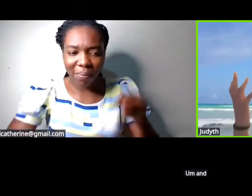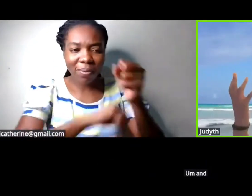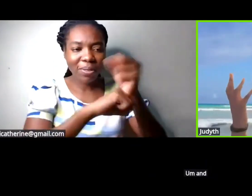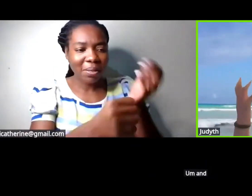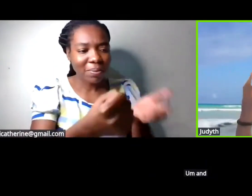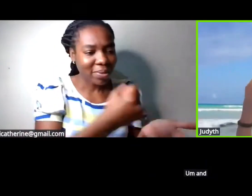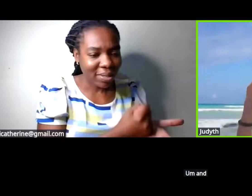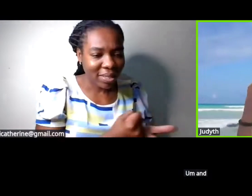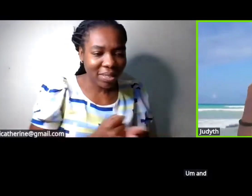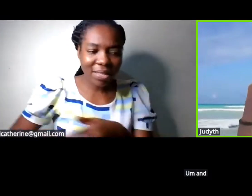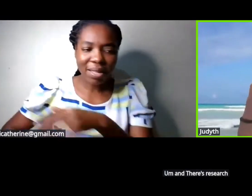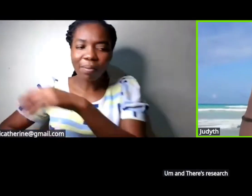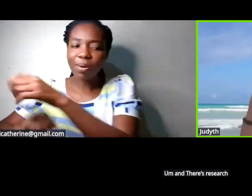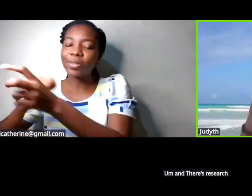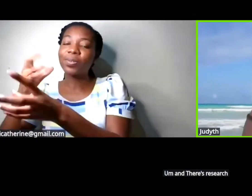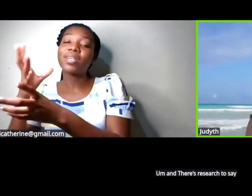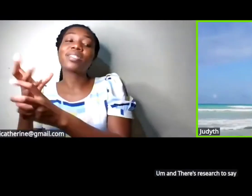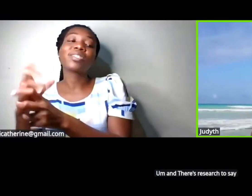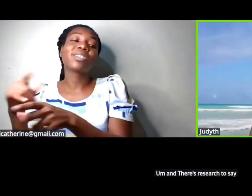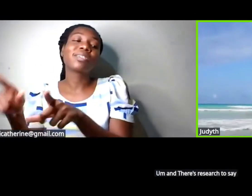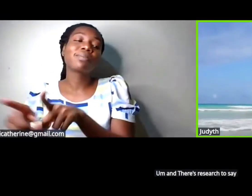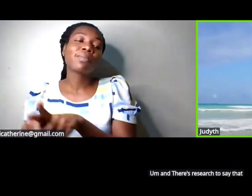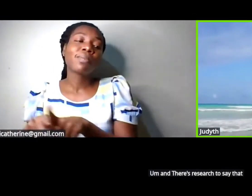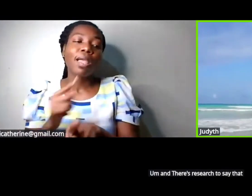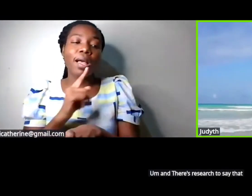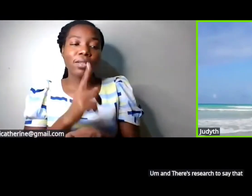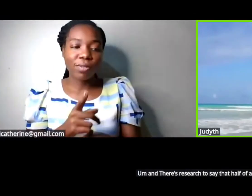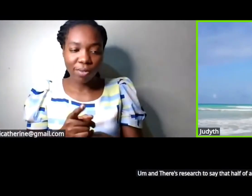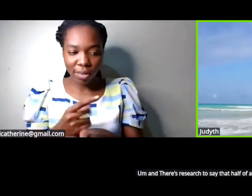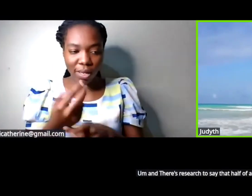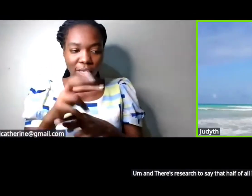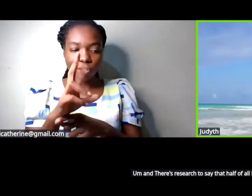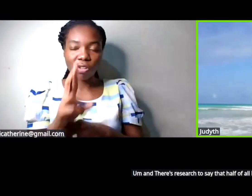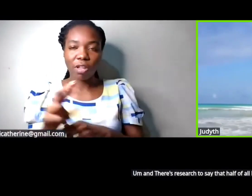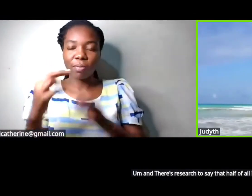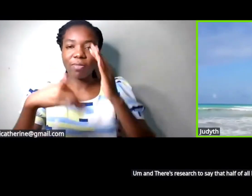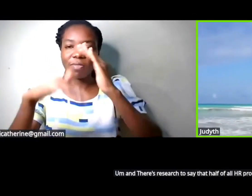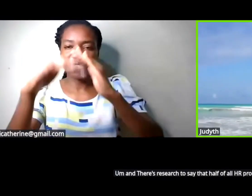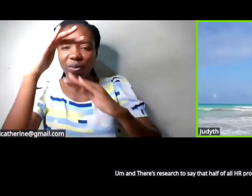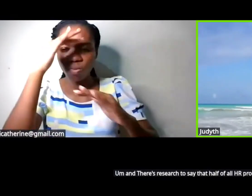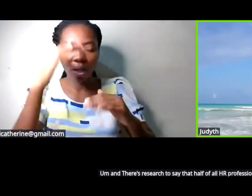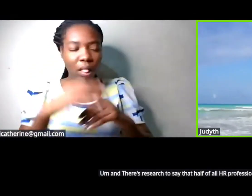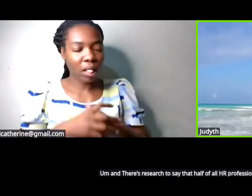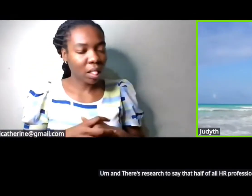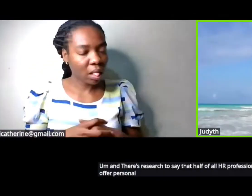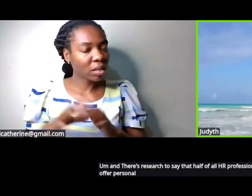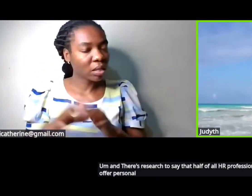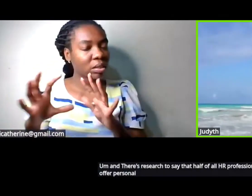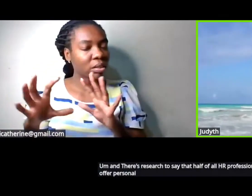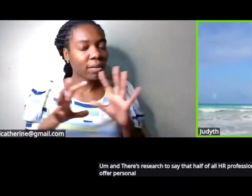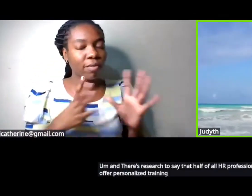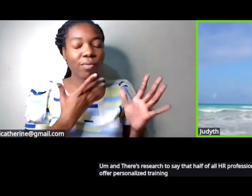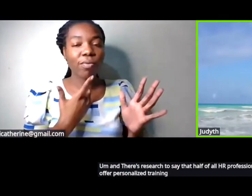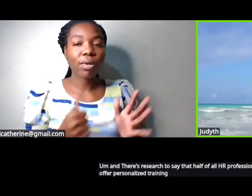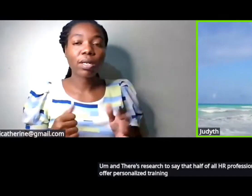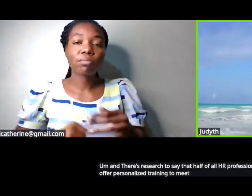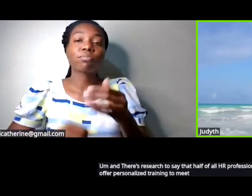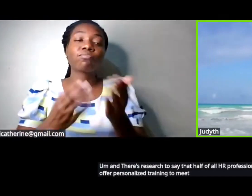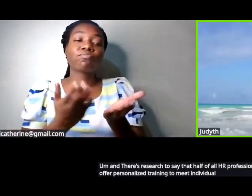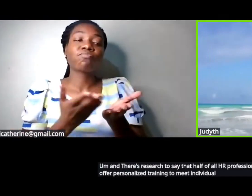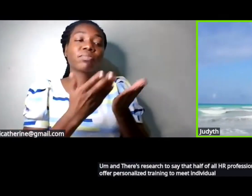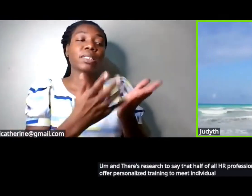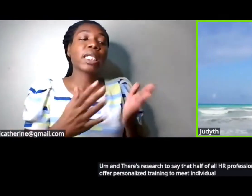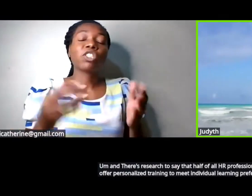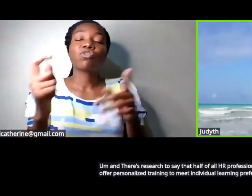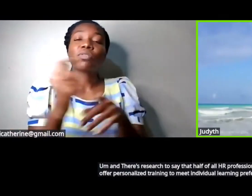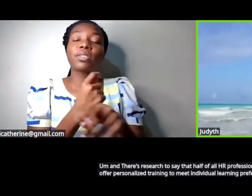research to say that half of all HR professionals struggle to offer personalized training to meet individual learning